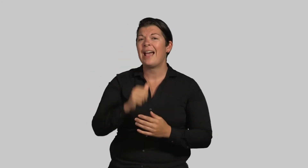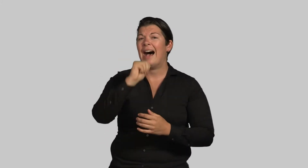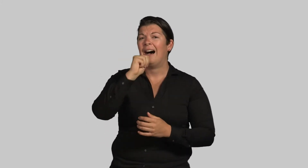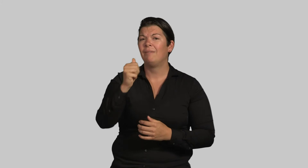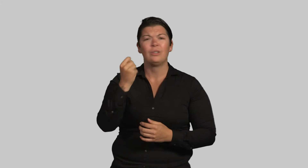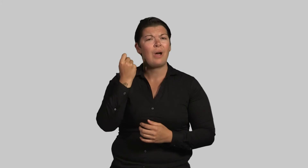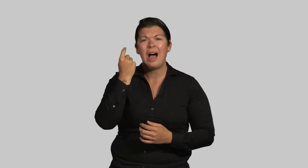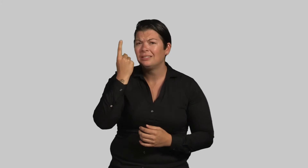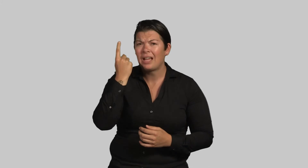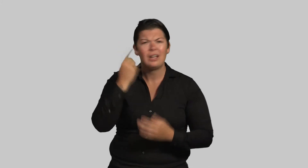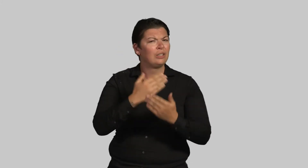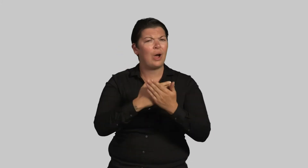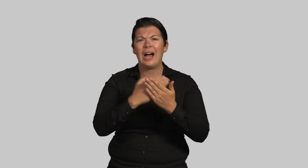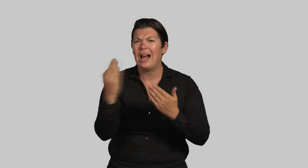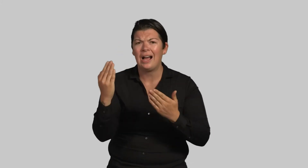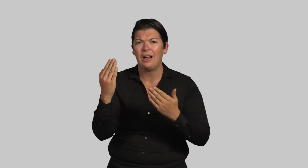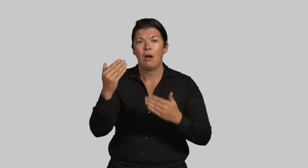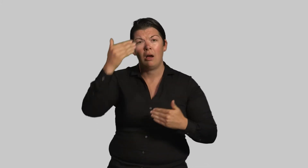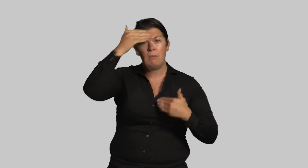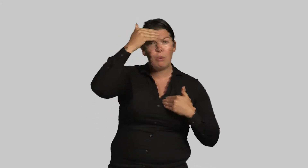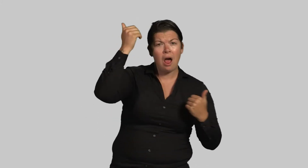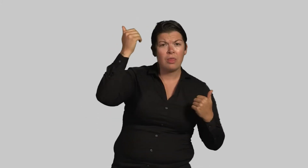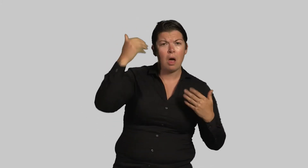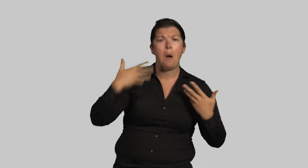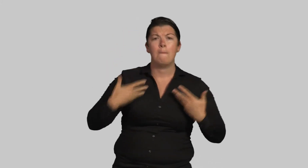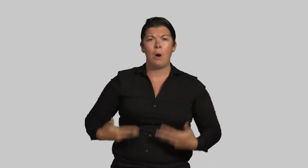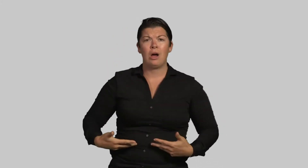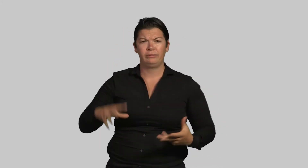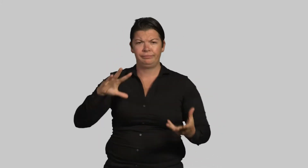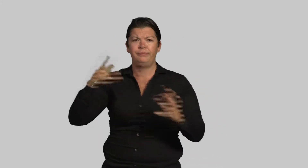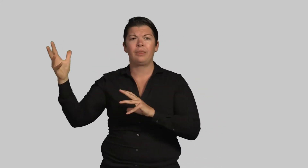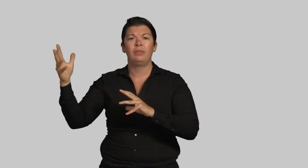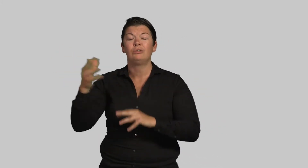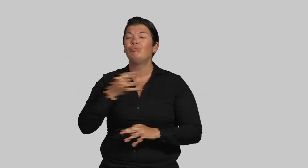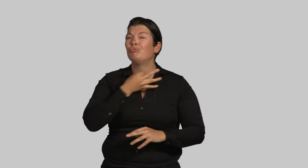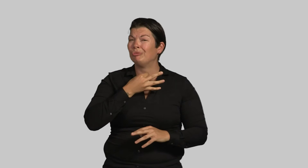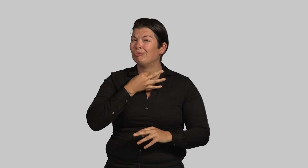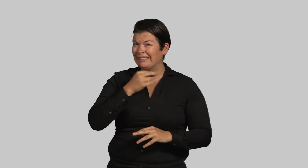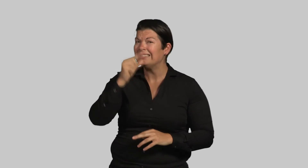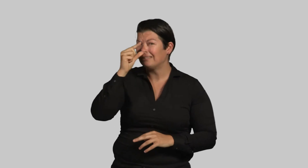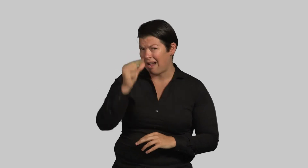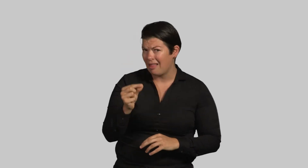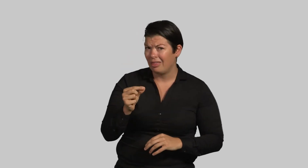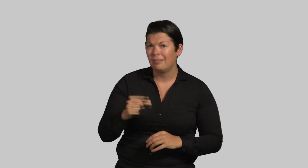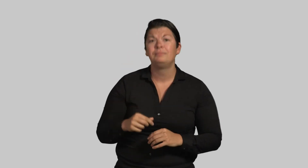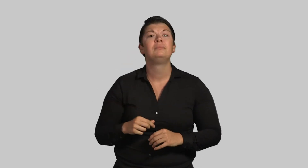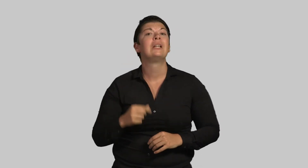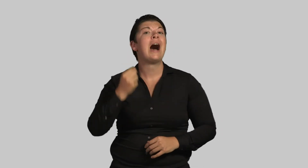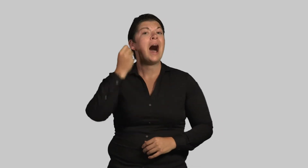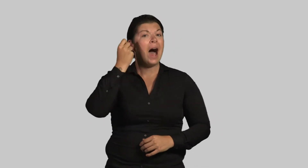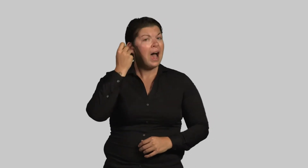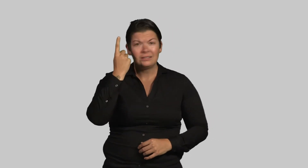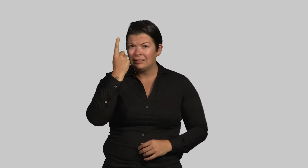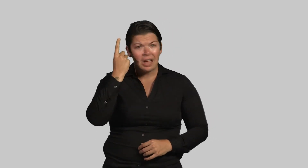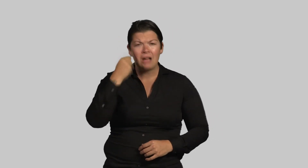clear. If you don't understand or you're not clear, it can be a risk to improving your mental or physical health.